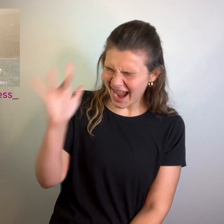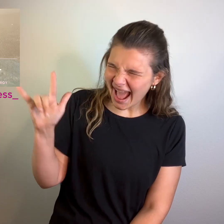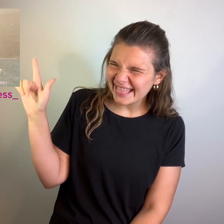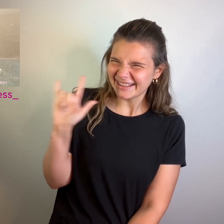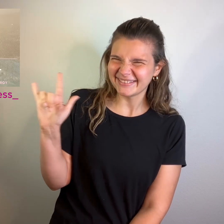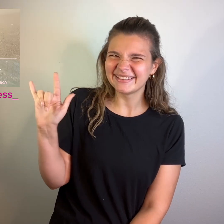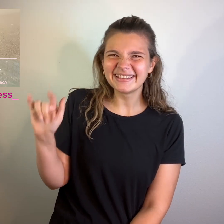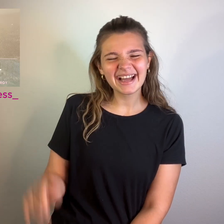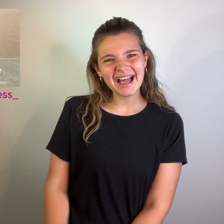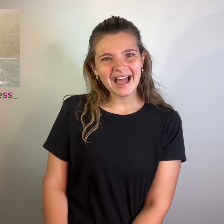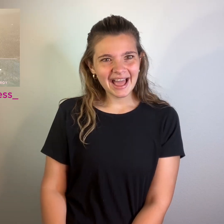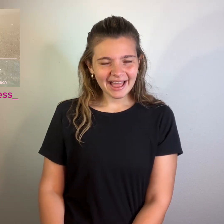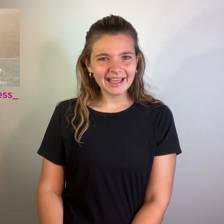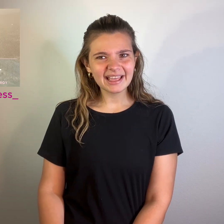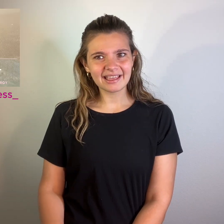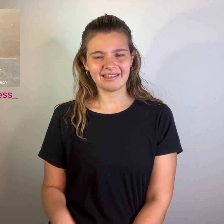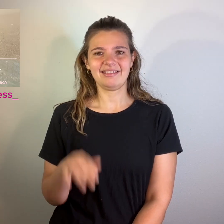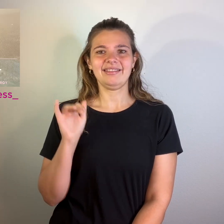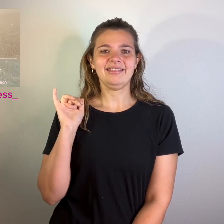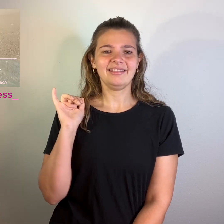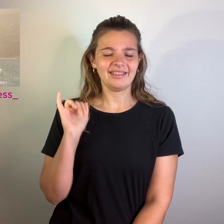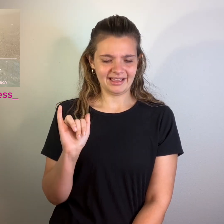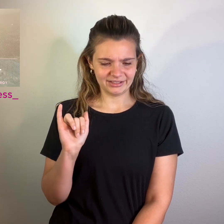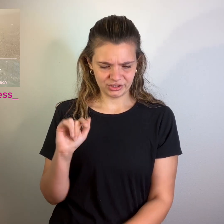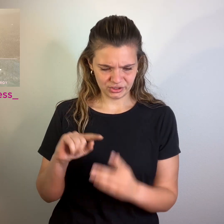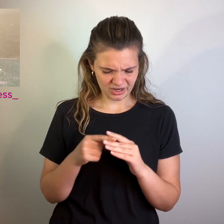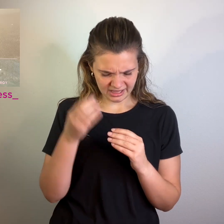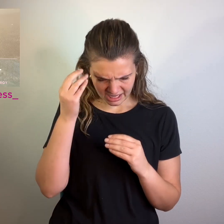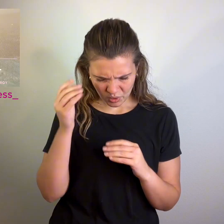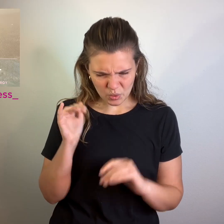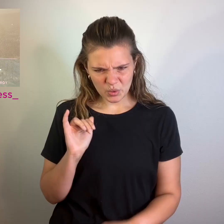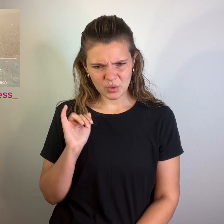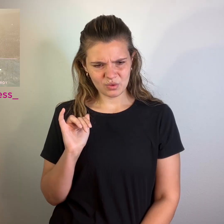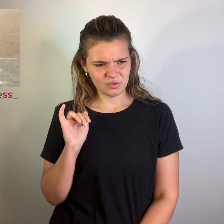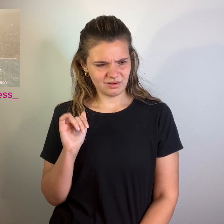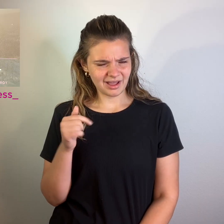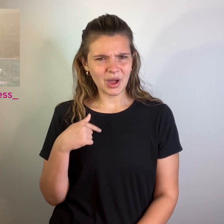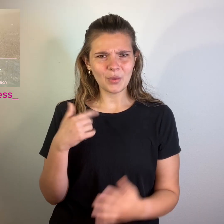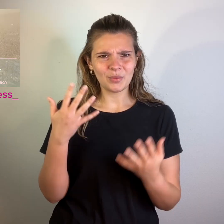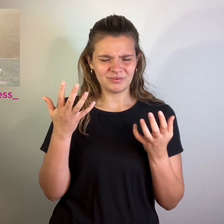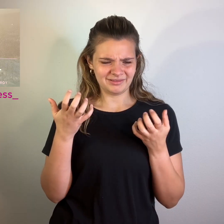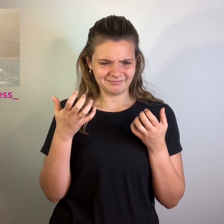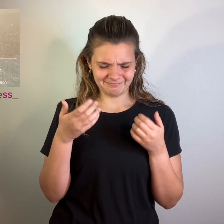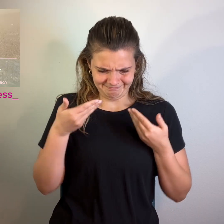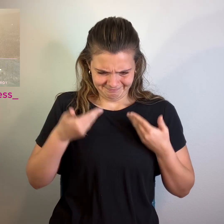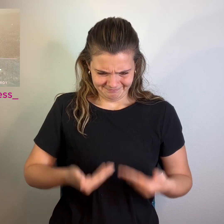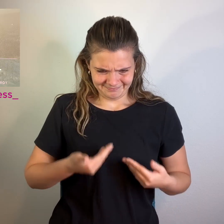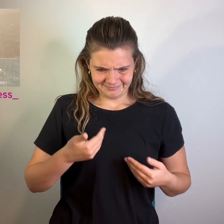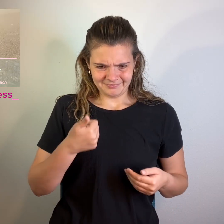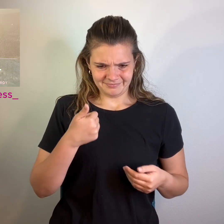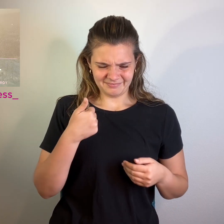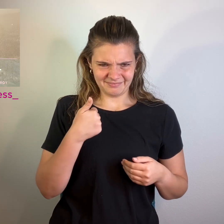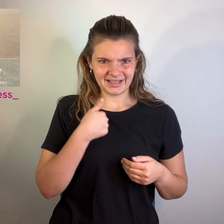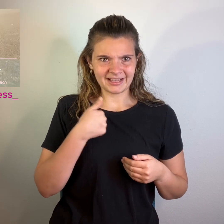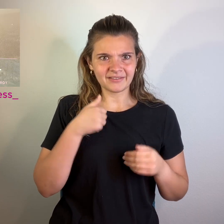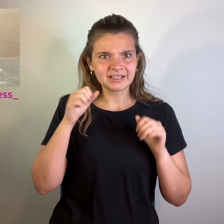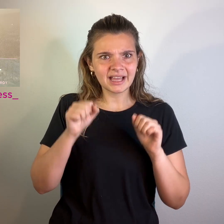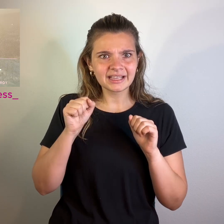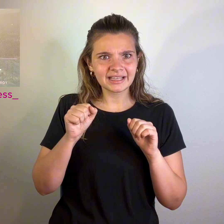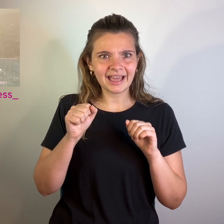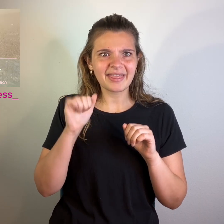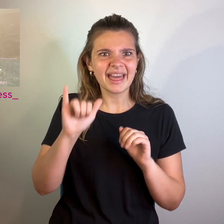you. And it just really made me think, I want to be that person for my friends in my life too.